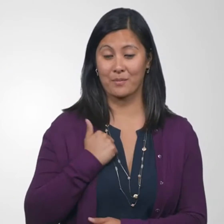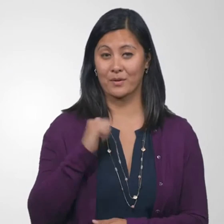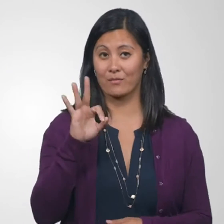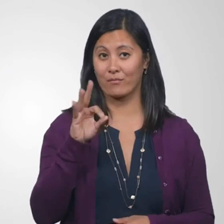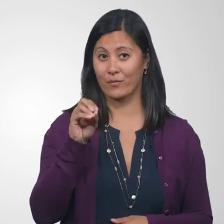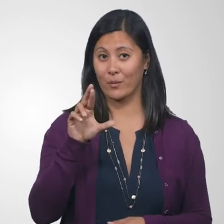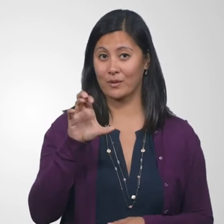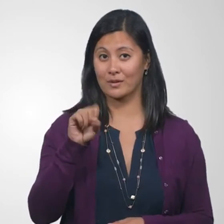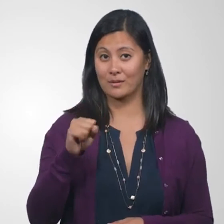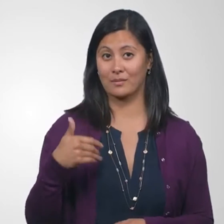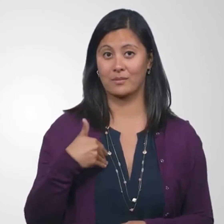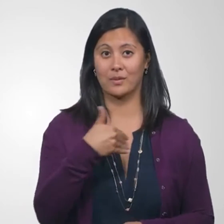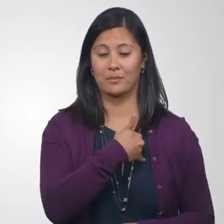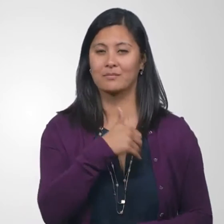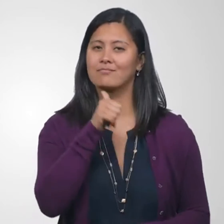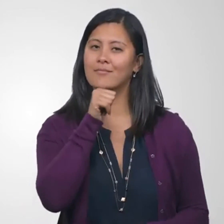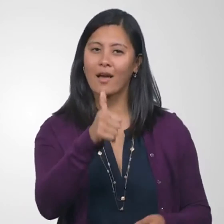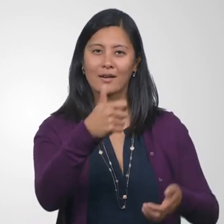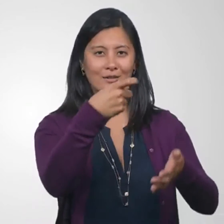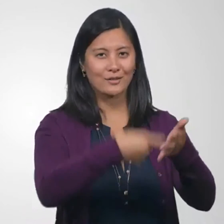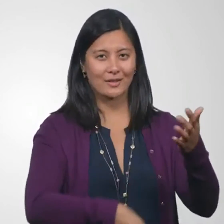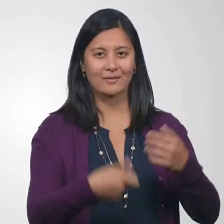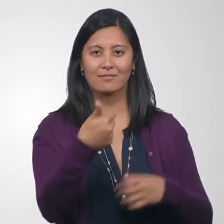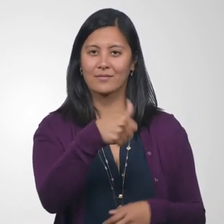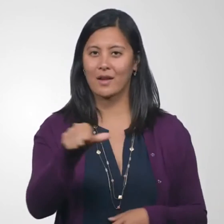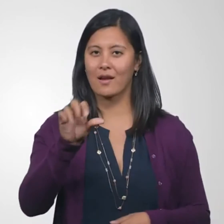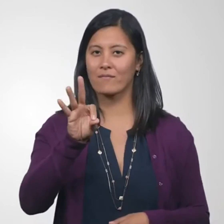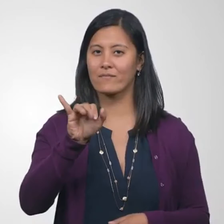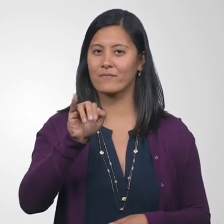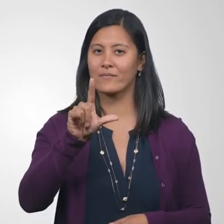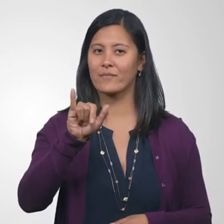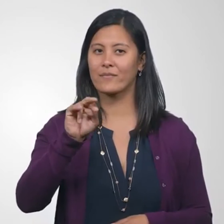Members of the U.S. Armed Forces are not charged any filing fees.